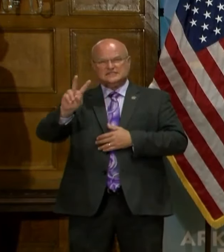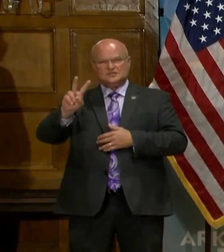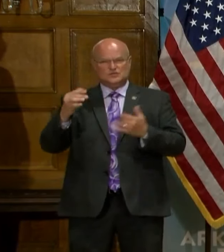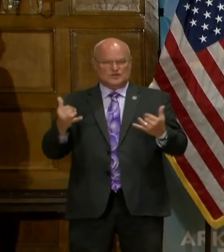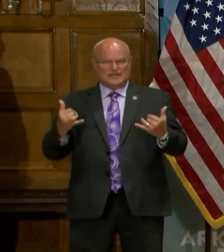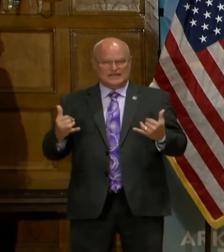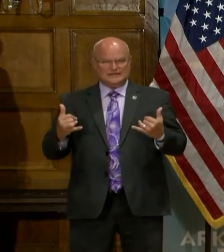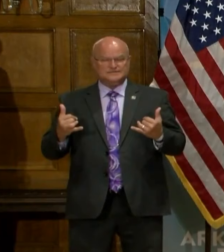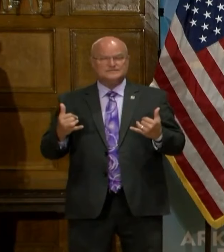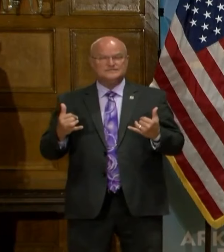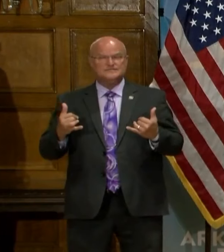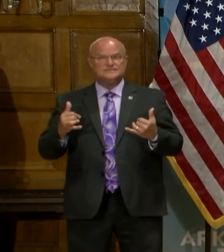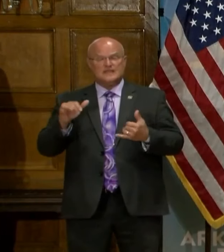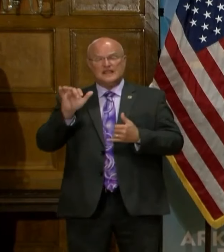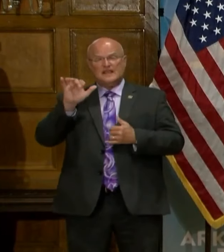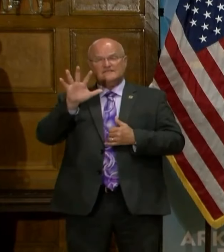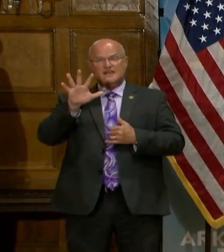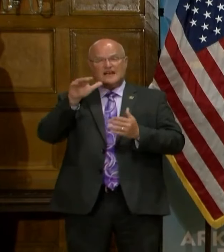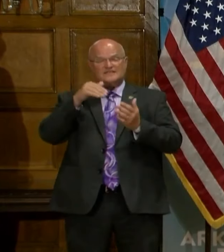18,062. Of those,